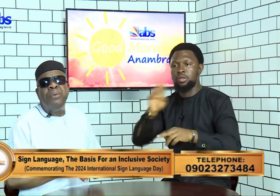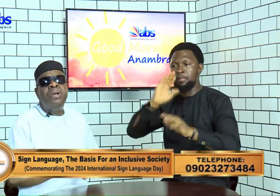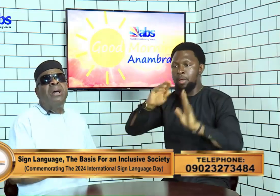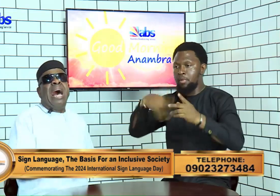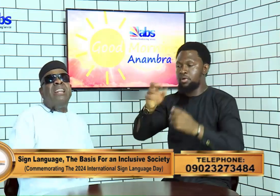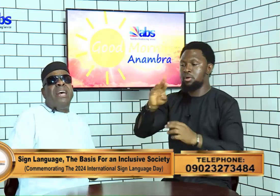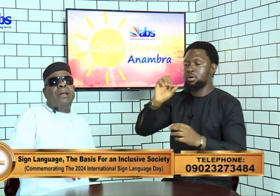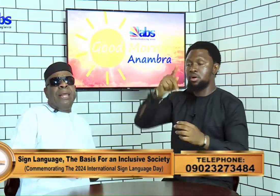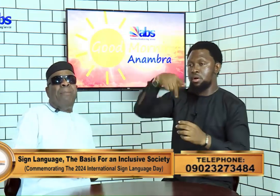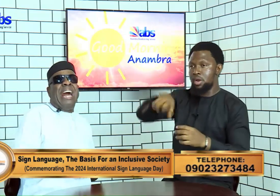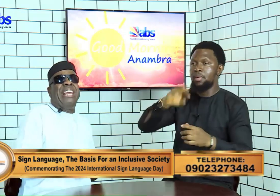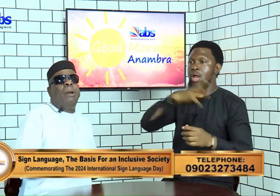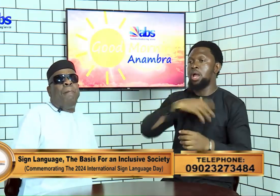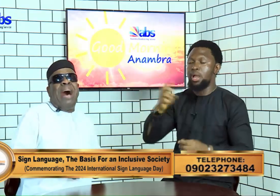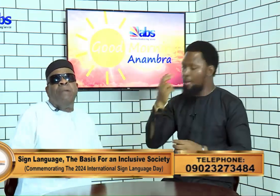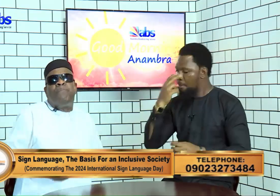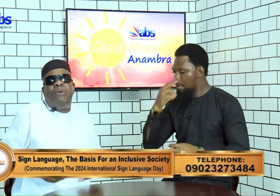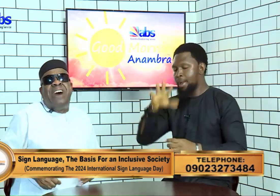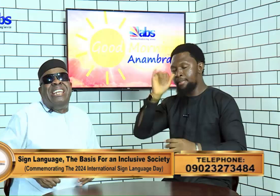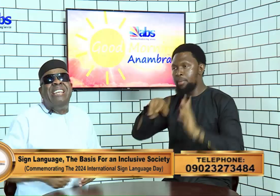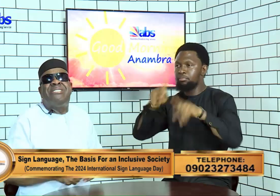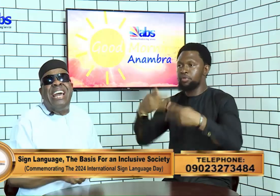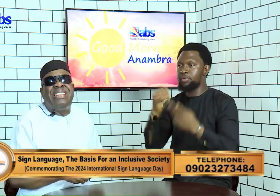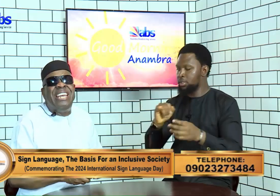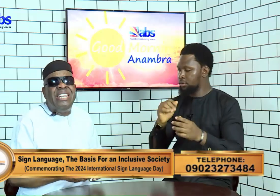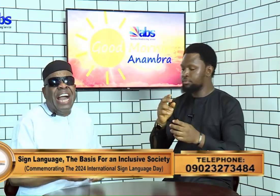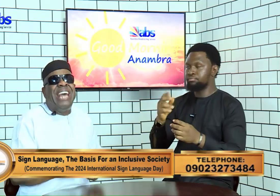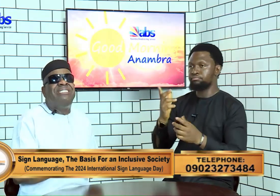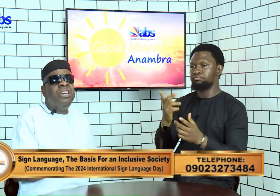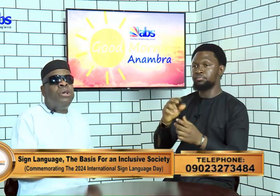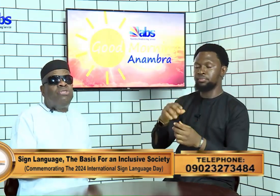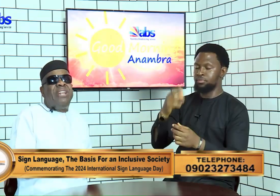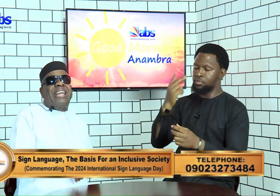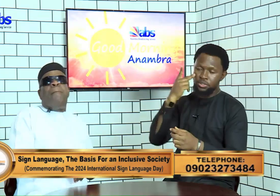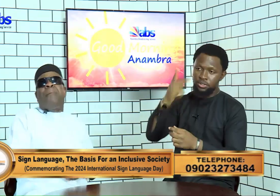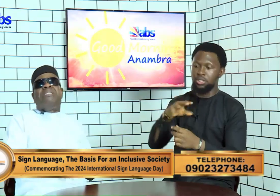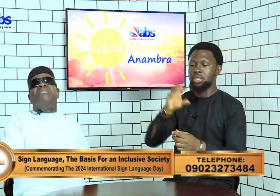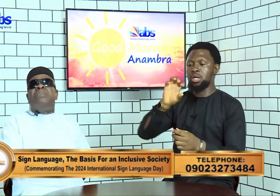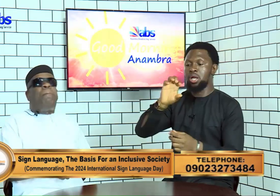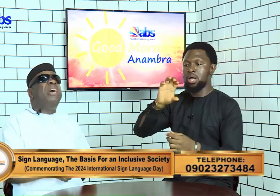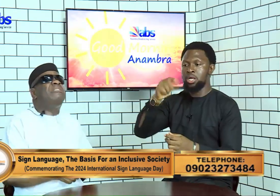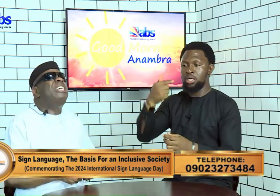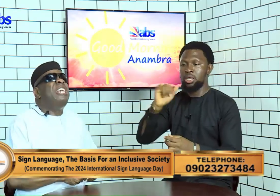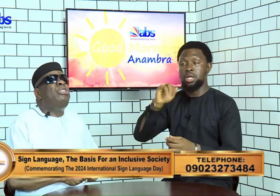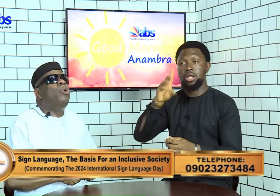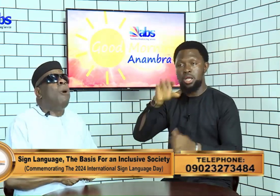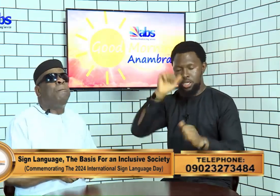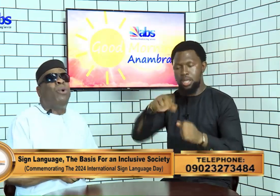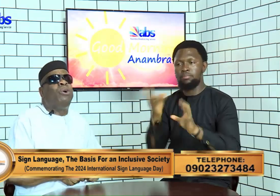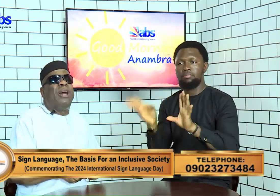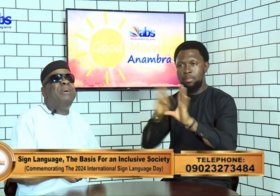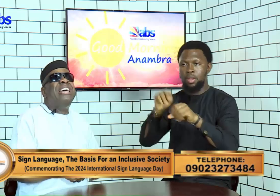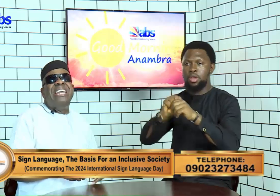ramp, and the blind by providing sighted guide, so they can participate in